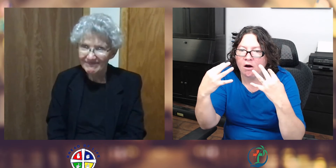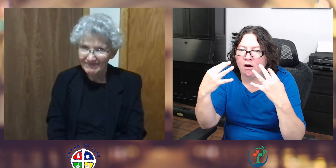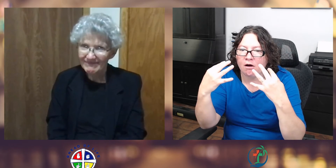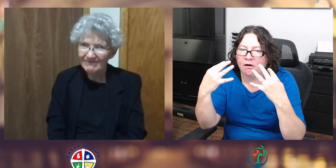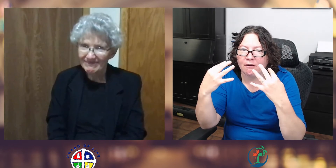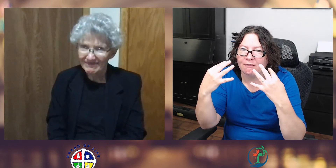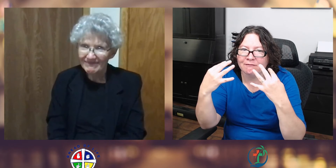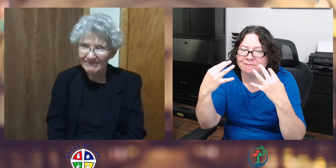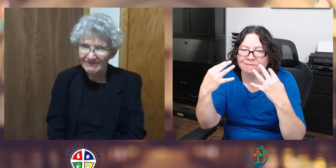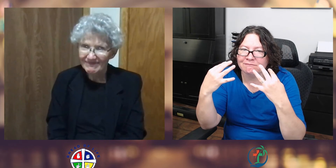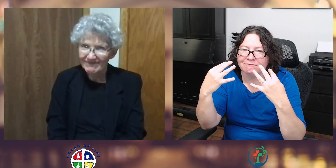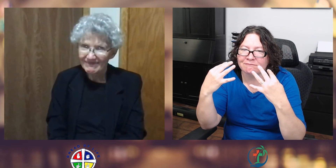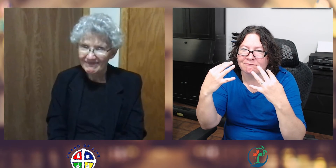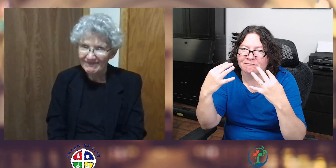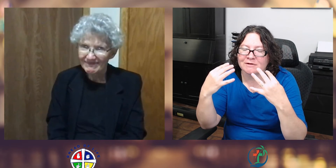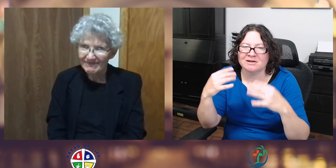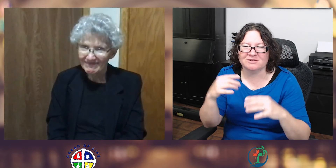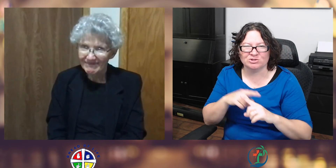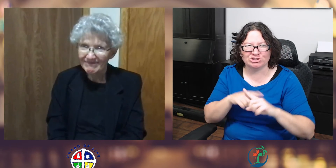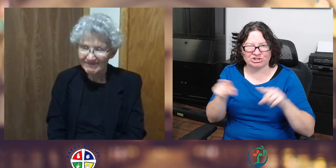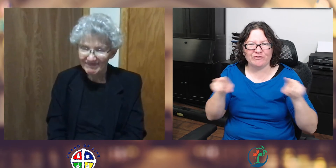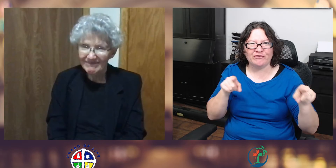Yes? Okay.